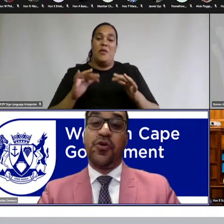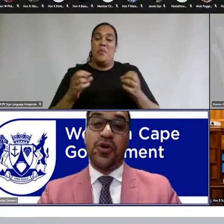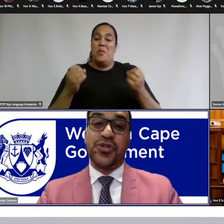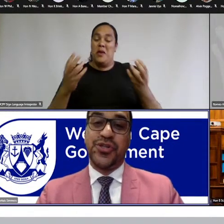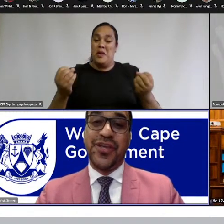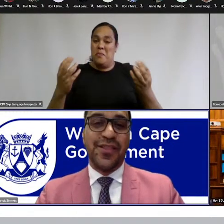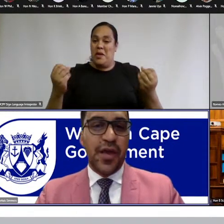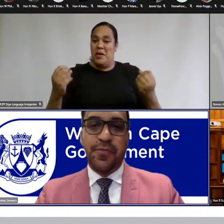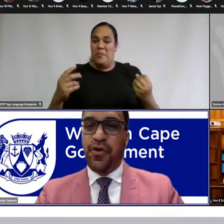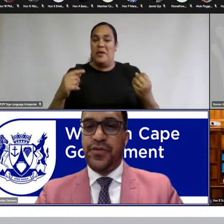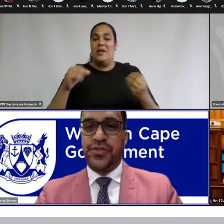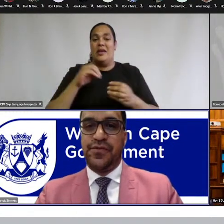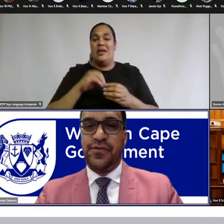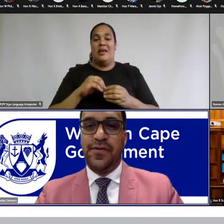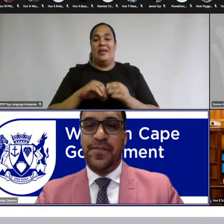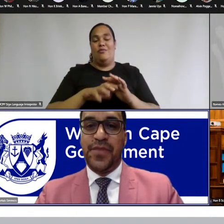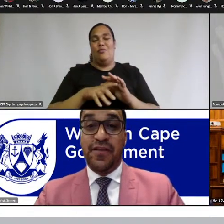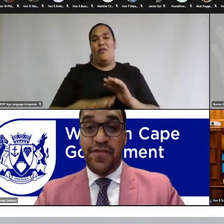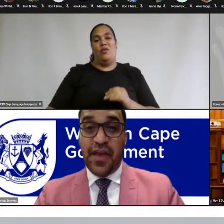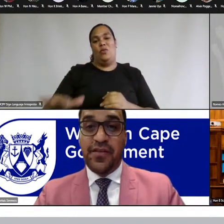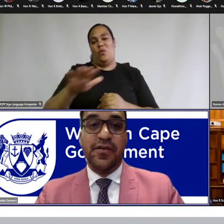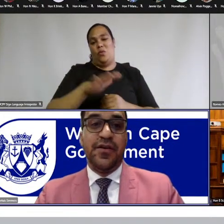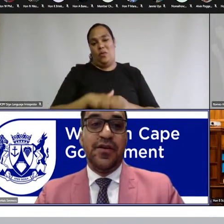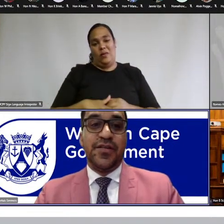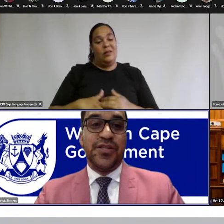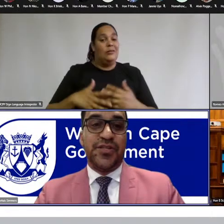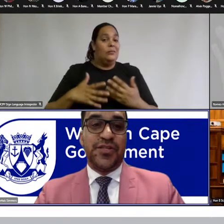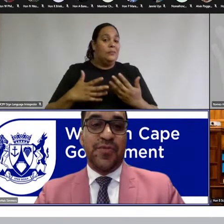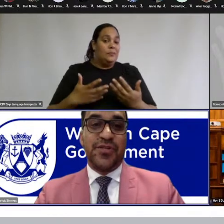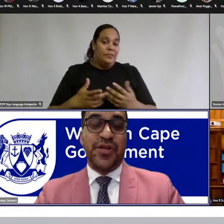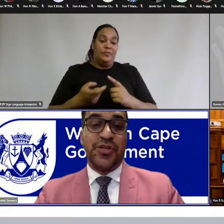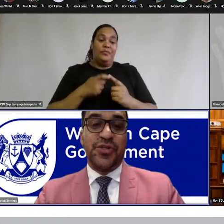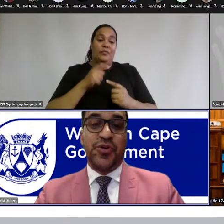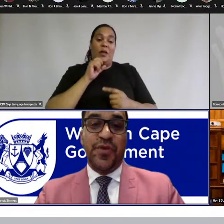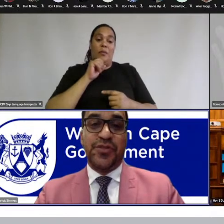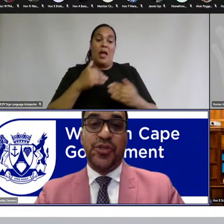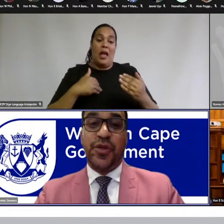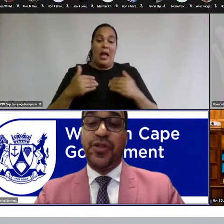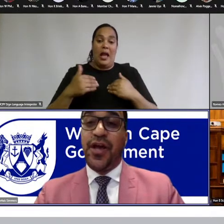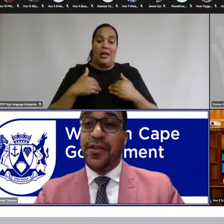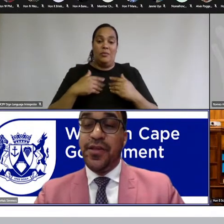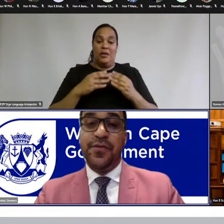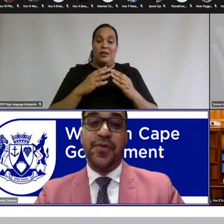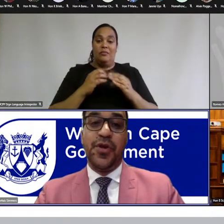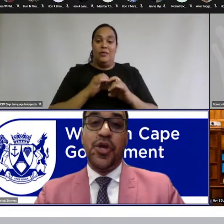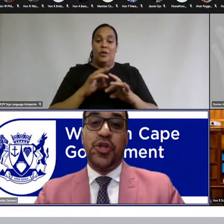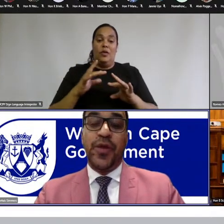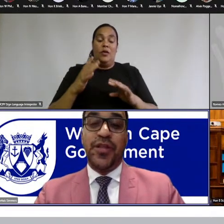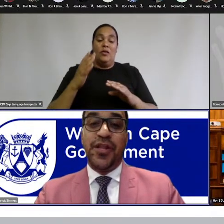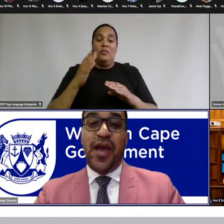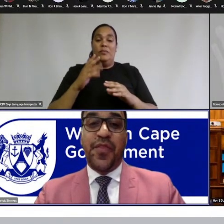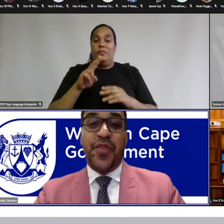people across the entire province. In fact, since this administration commenced in 2019,